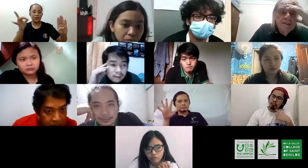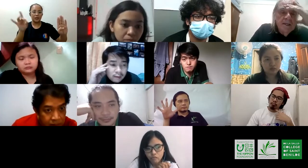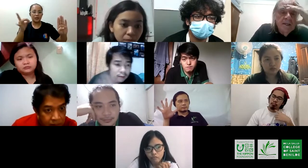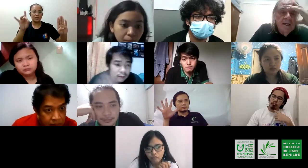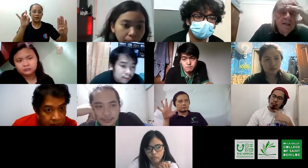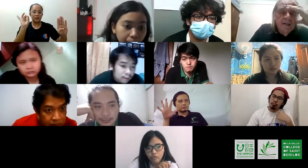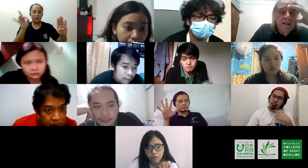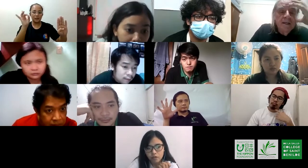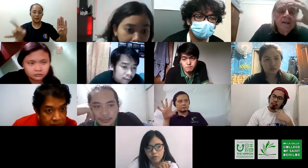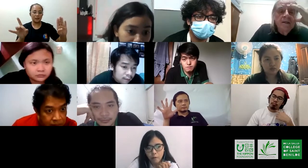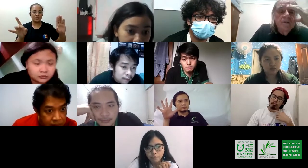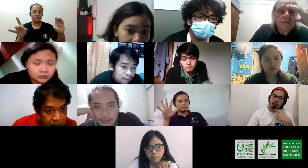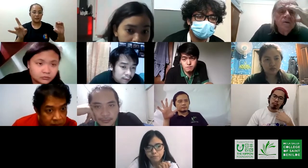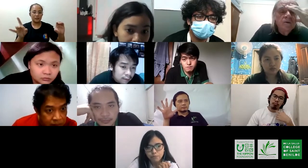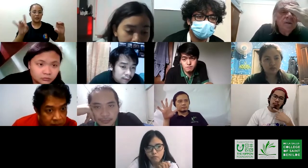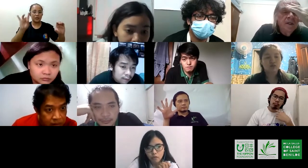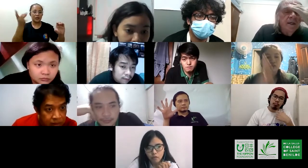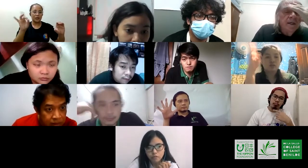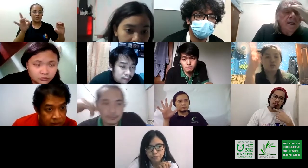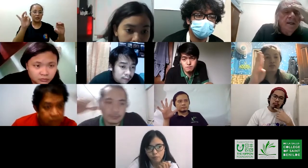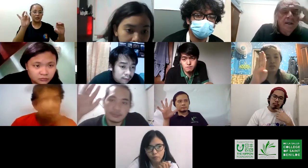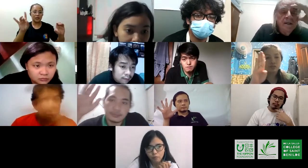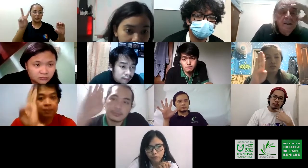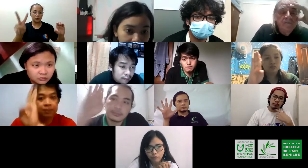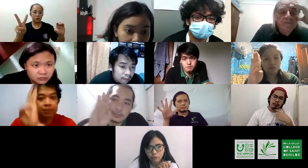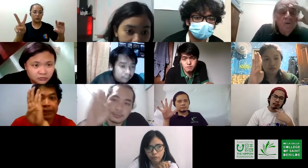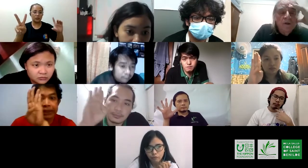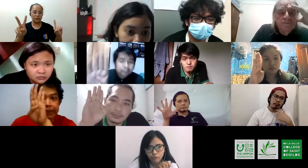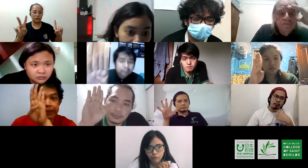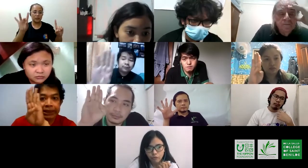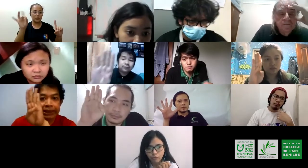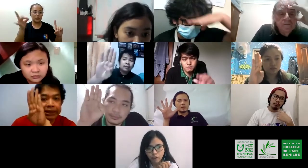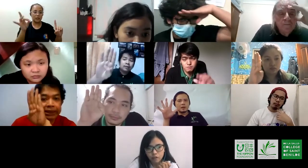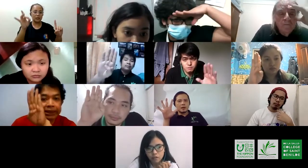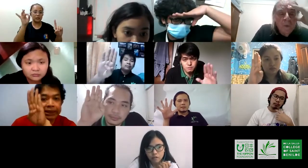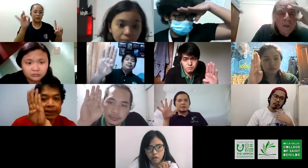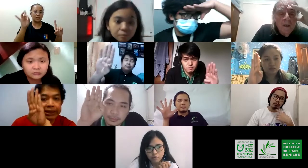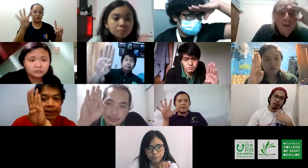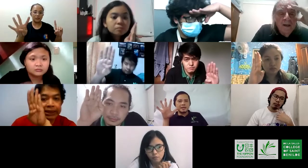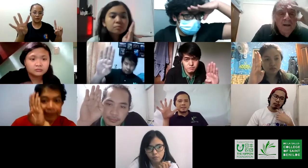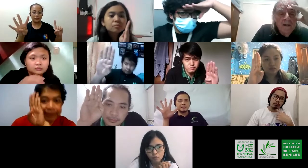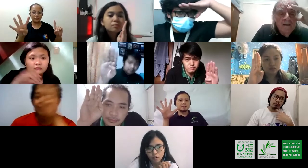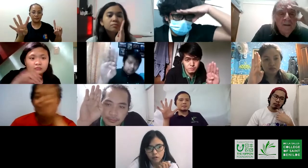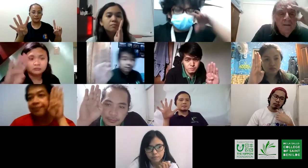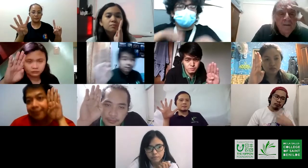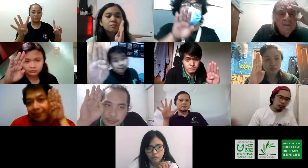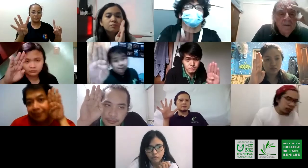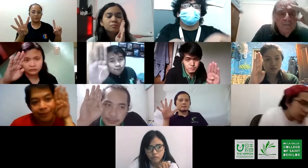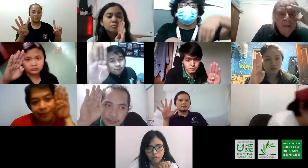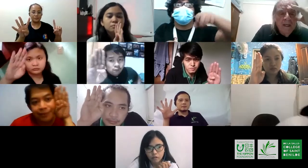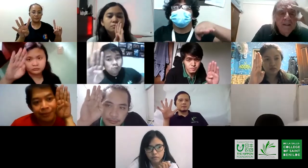C, 1882, D, 1884. I see B's. B,